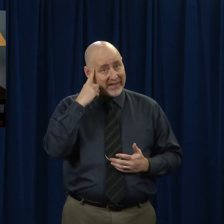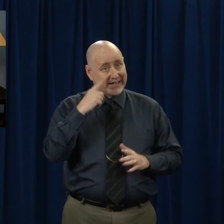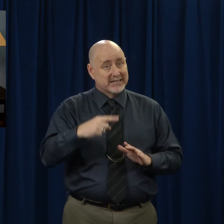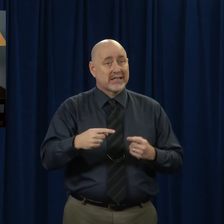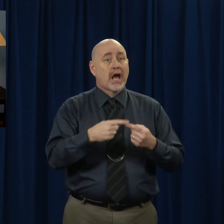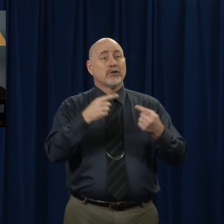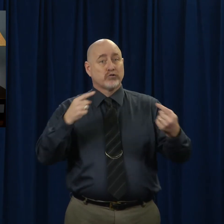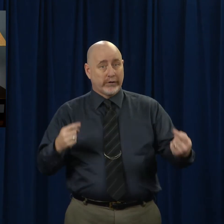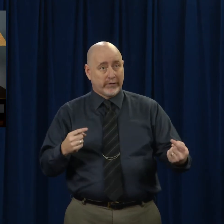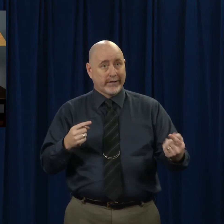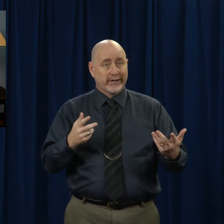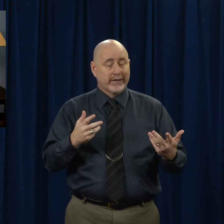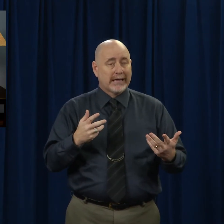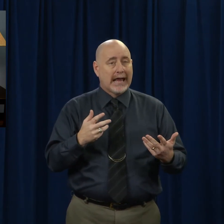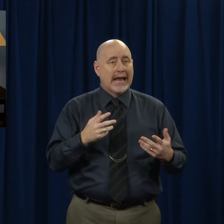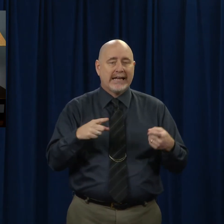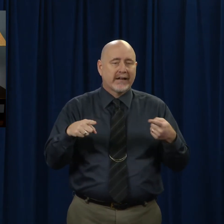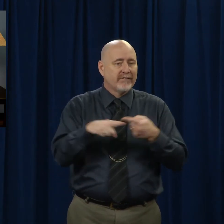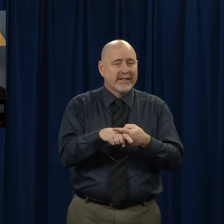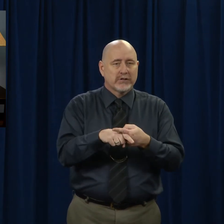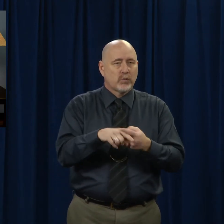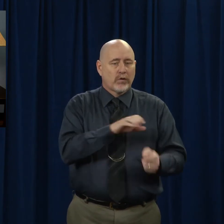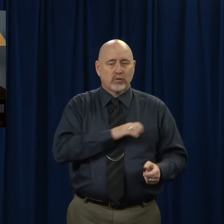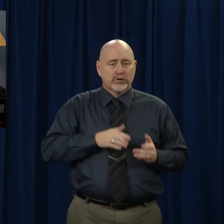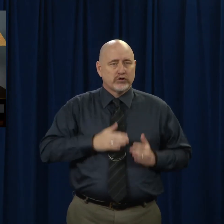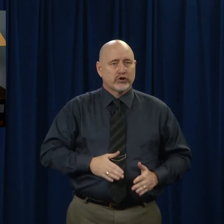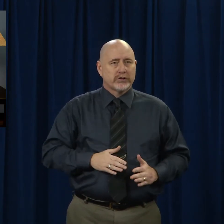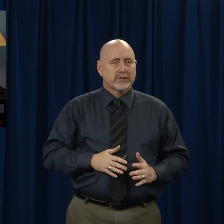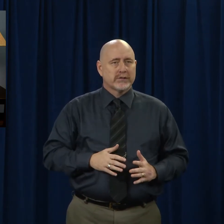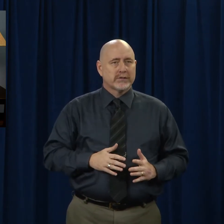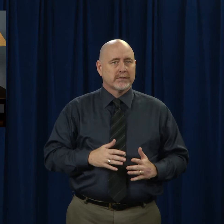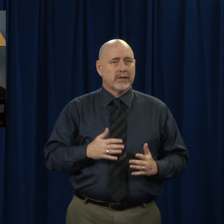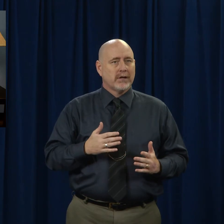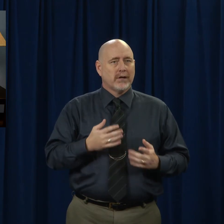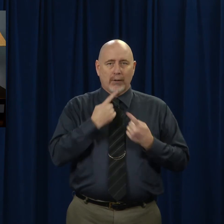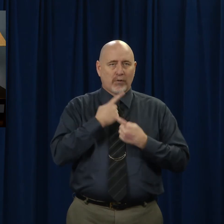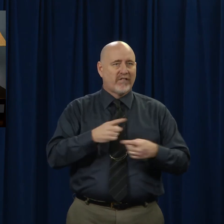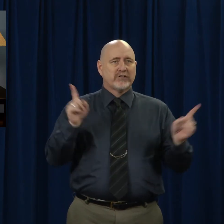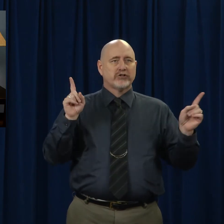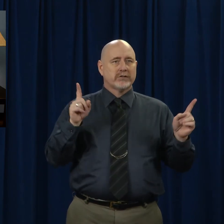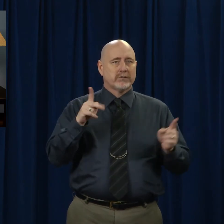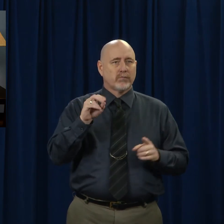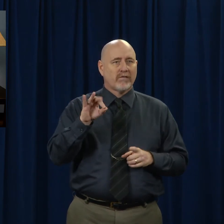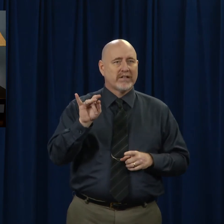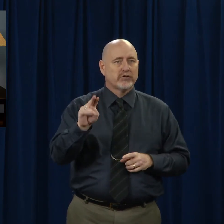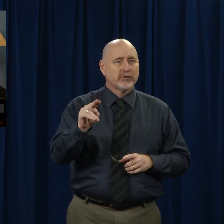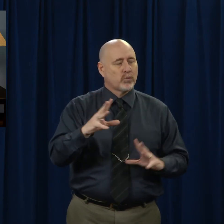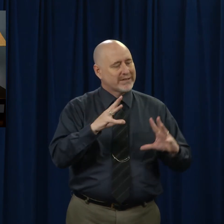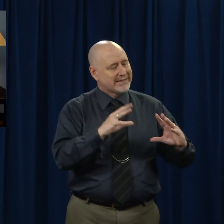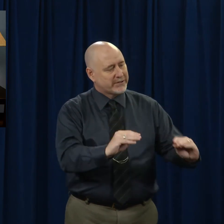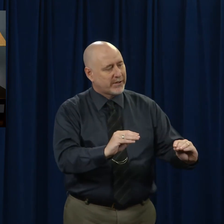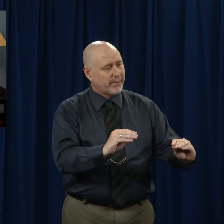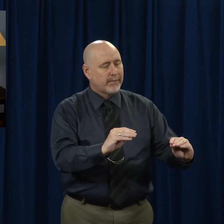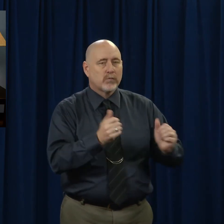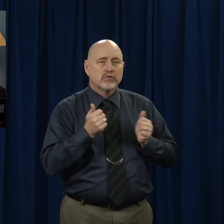the contrary, and it conflicts with our Christian profession. What we're trying to do is to teach them